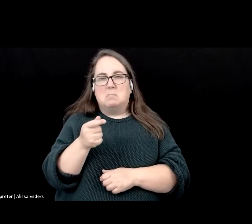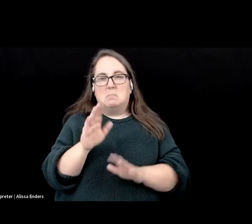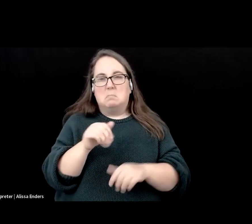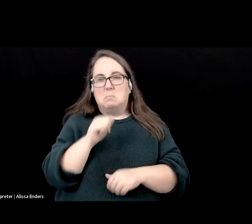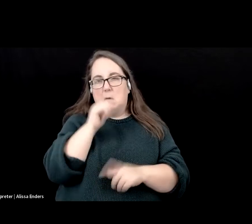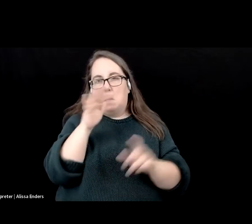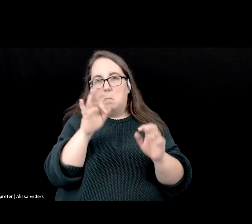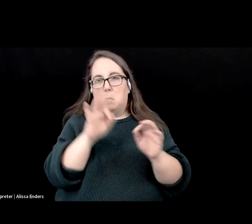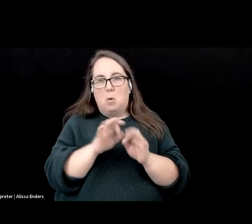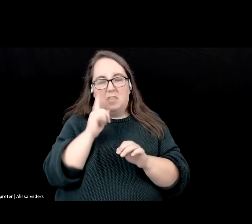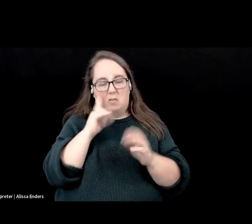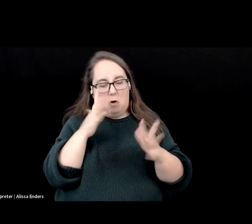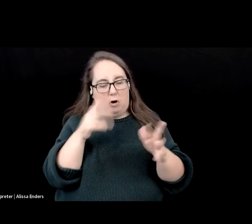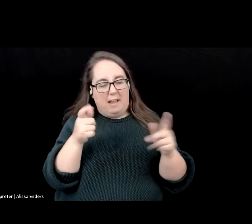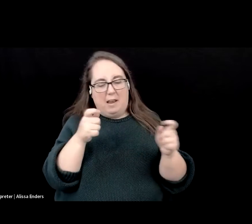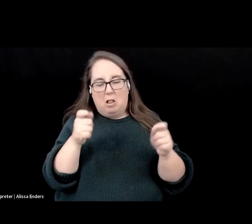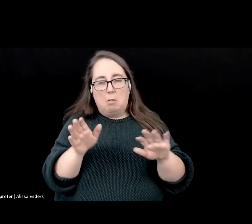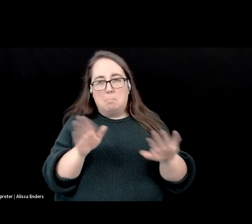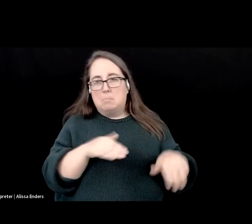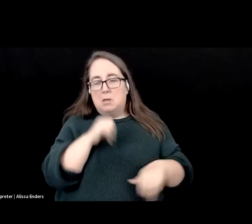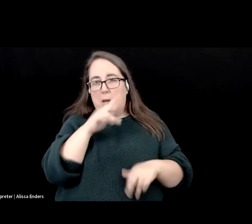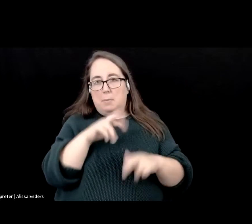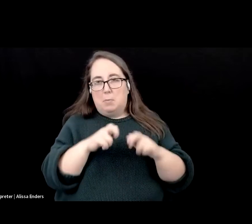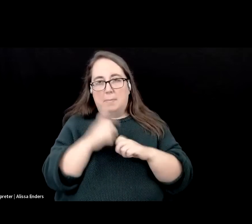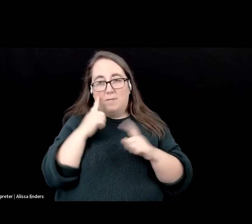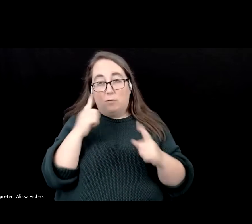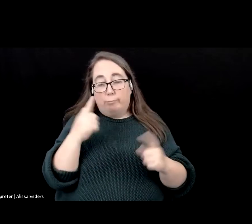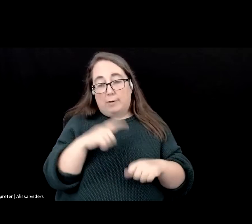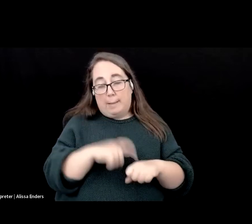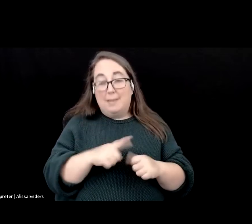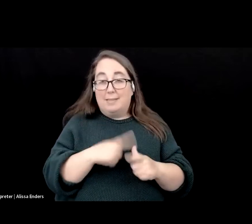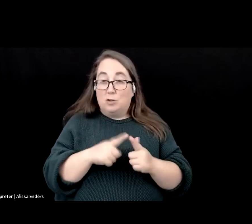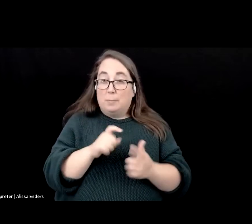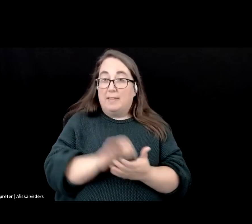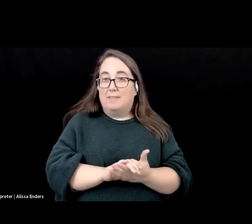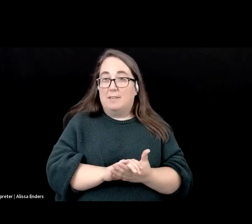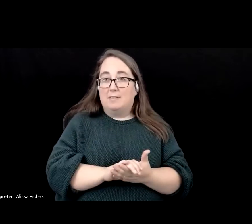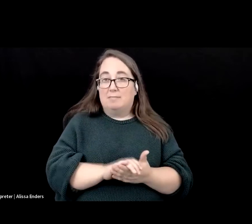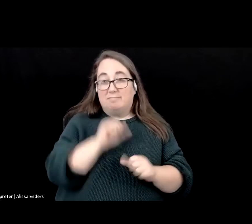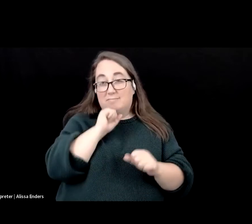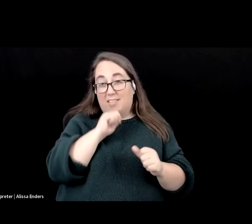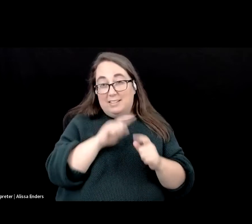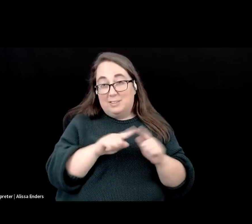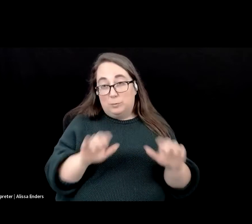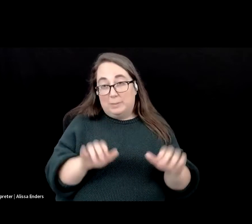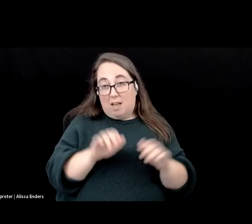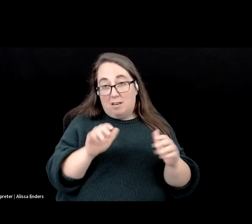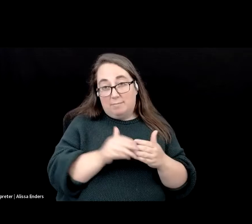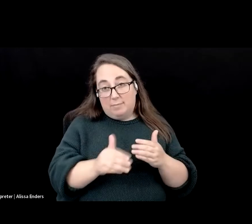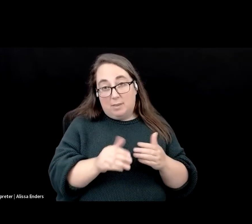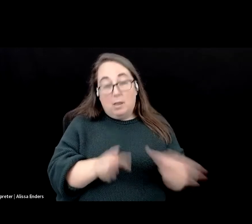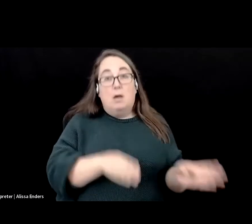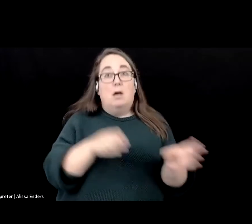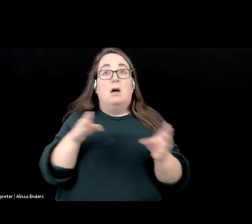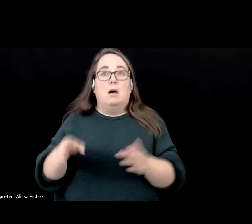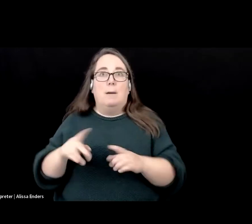that it has been dealt with and it has not been a problem for a very long time, then you believe that nothing needs to be done. If, on the other